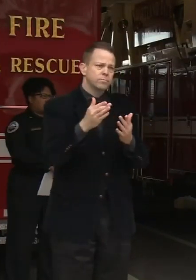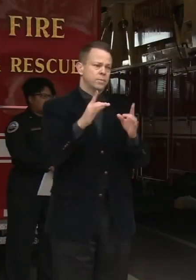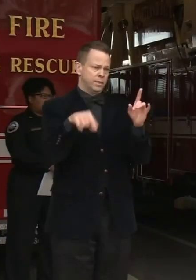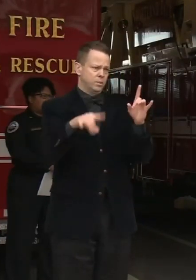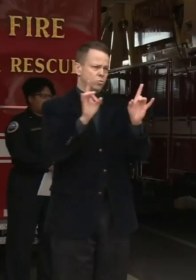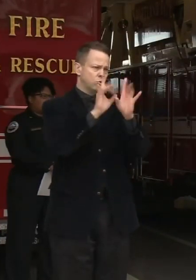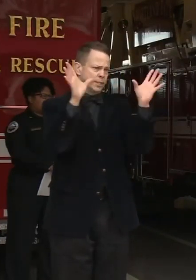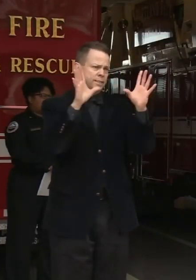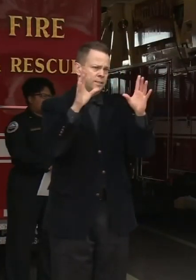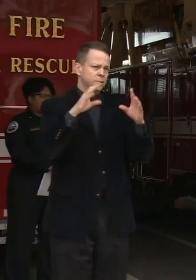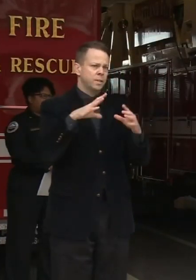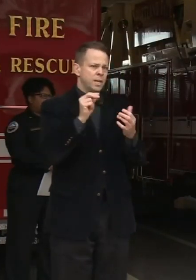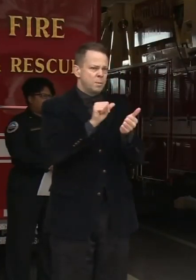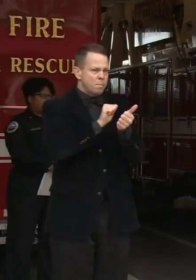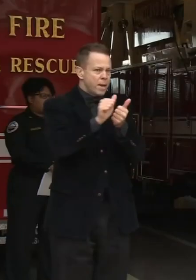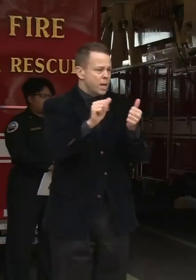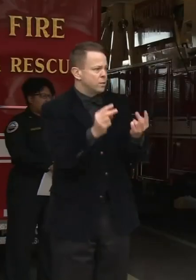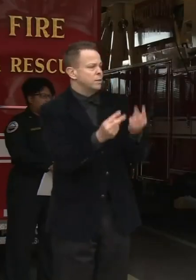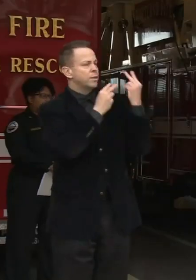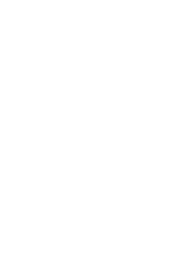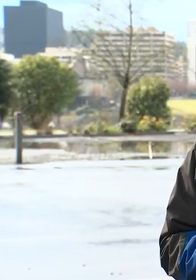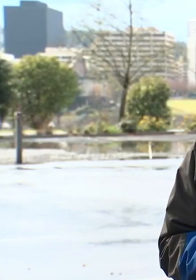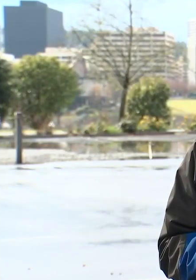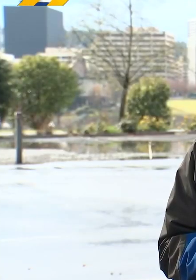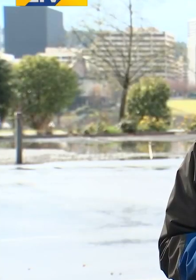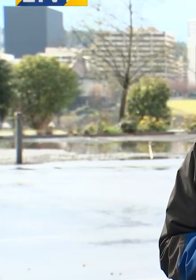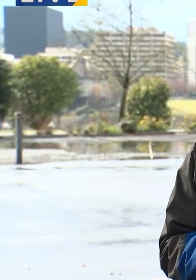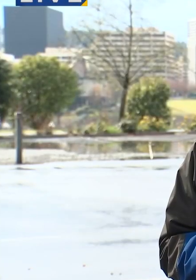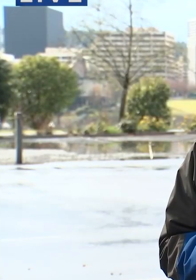on the other side, and I believe we'll come out a better community.